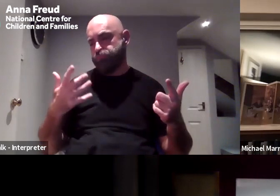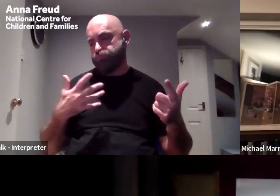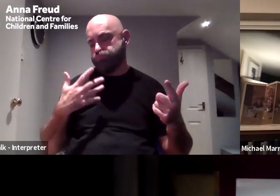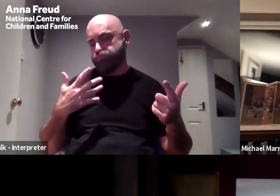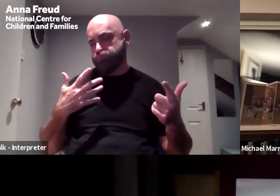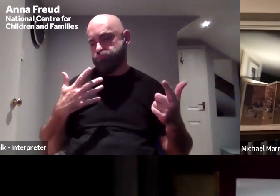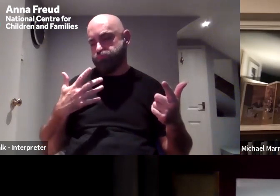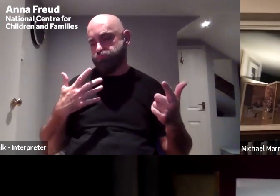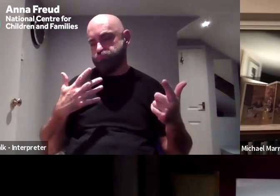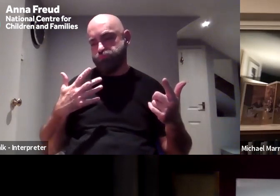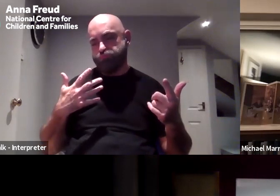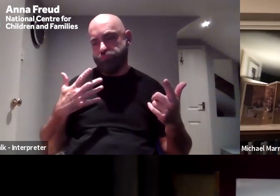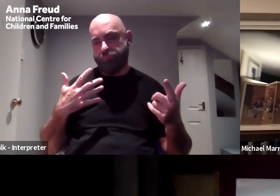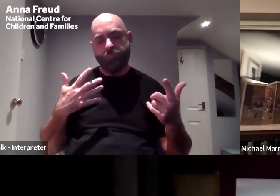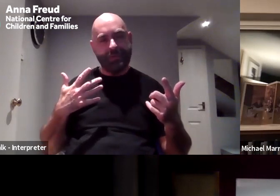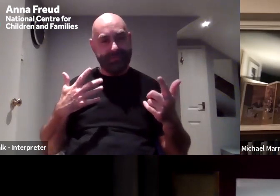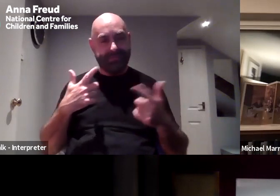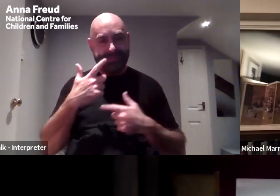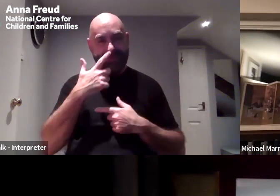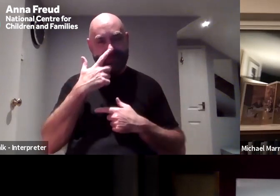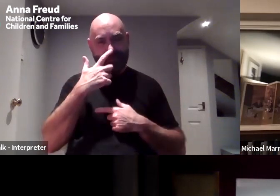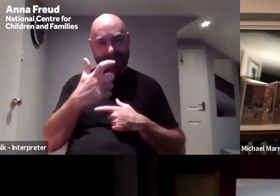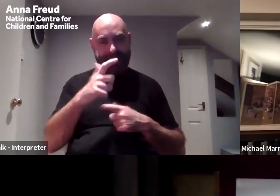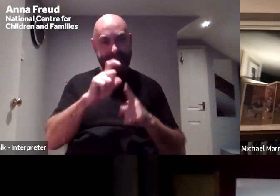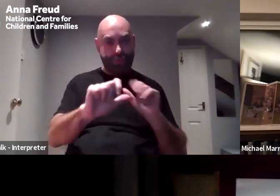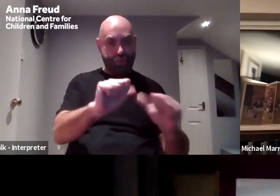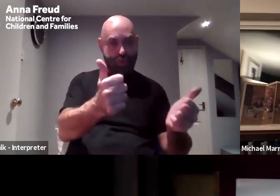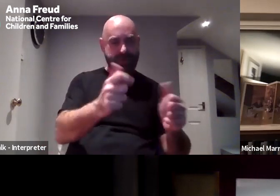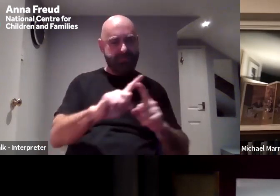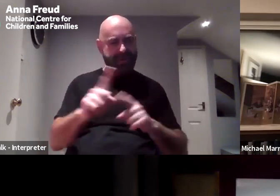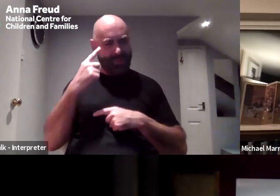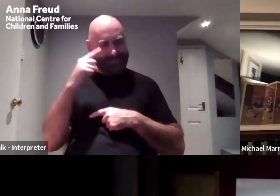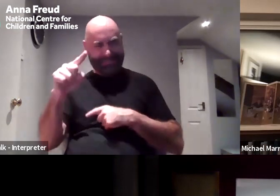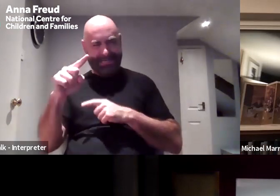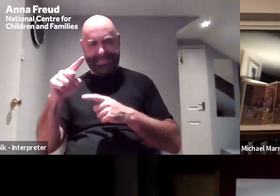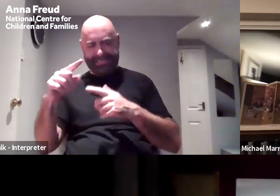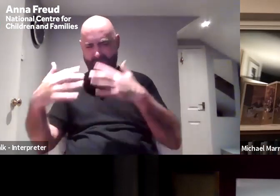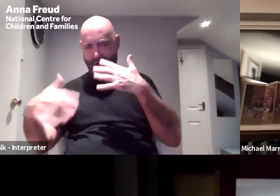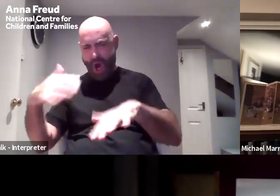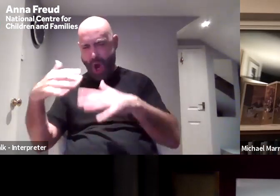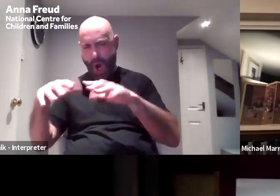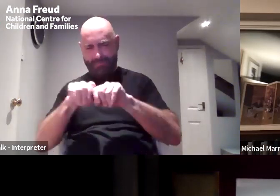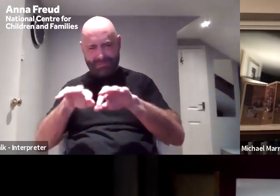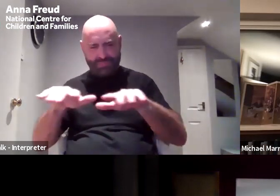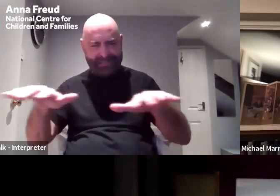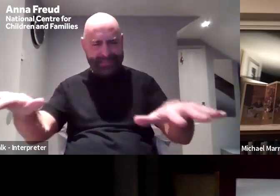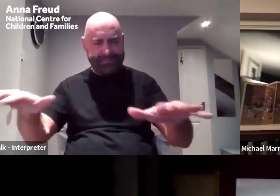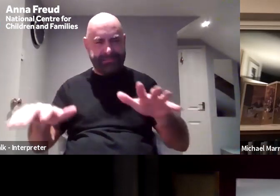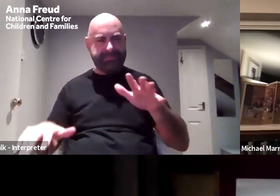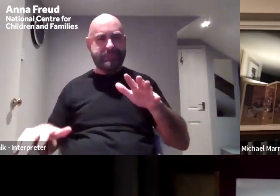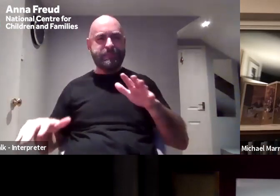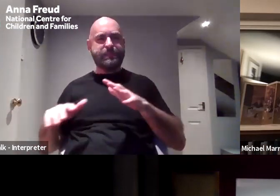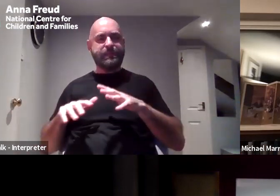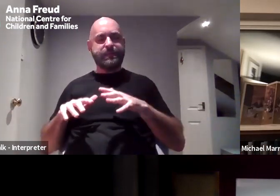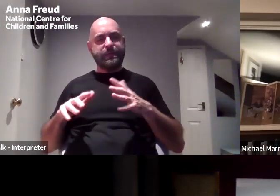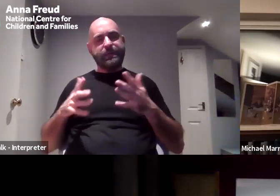maybe is able to do good, but what we see is it doing harm in spreading